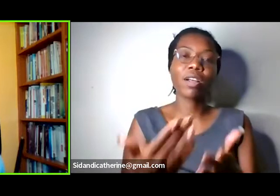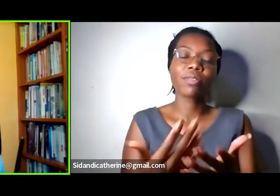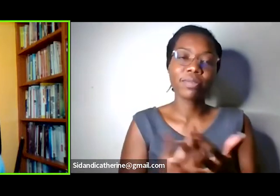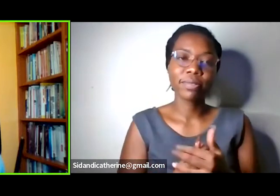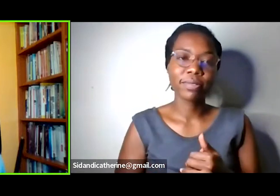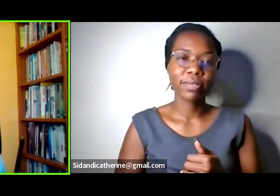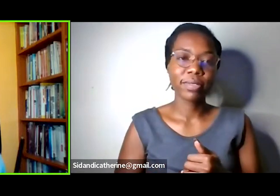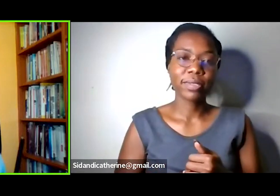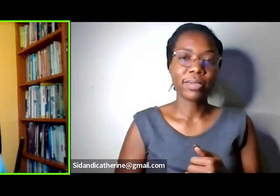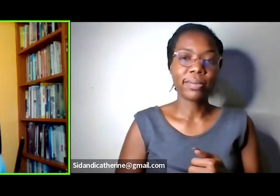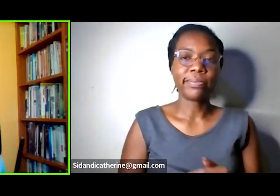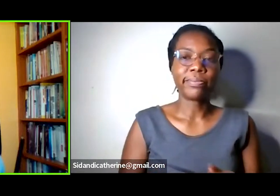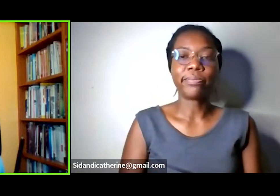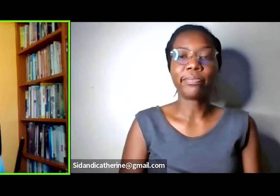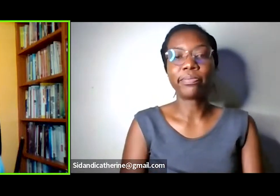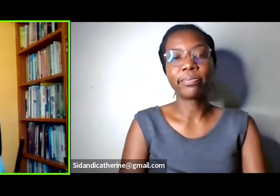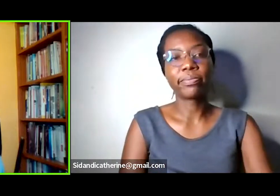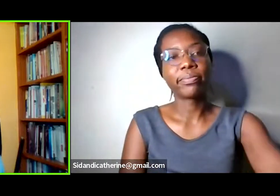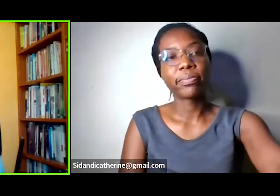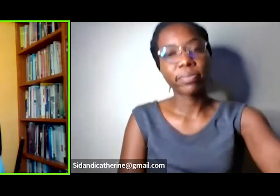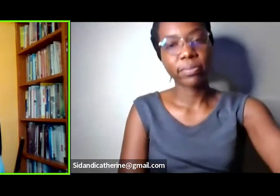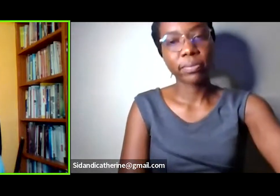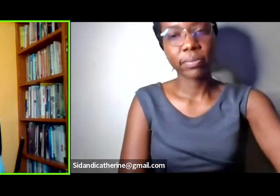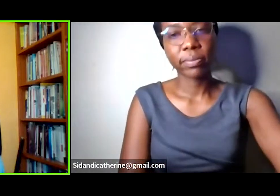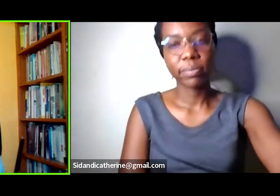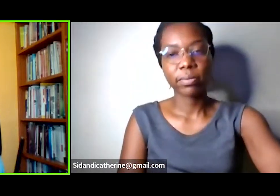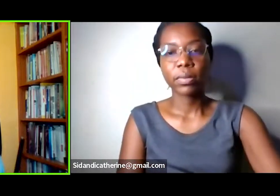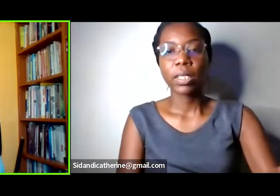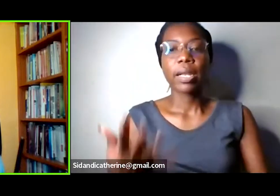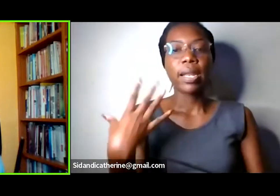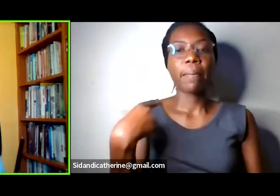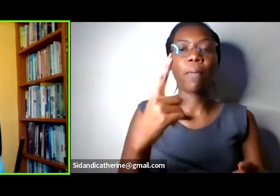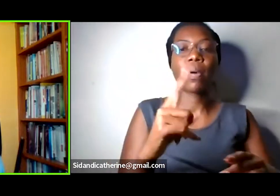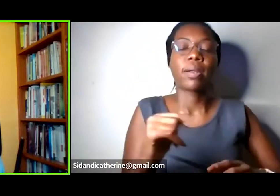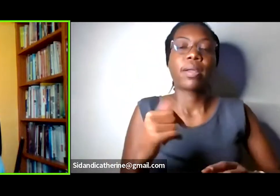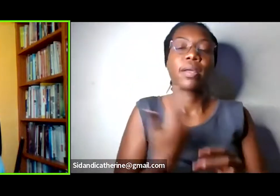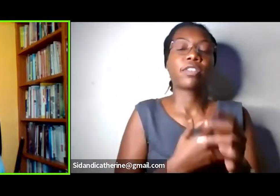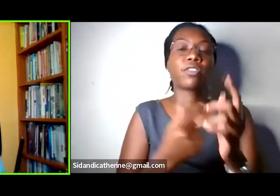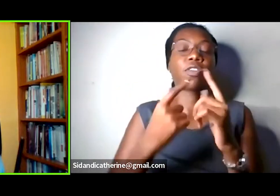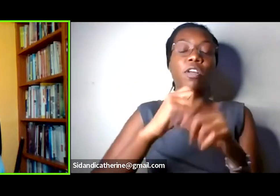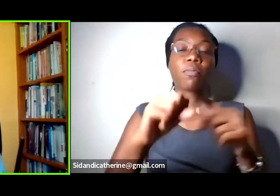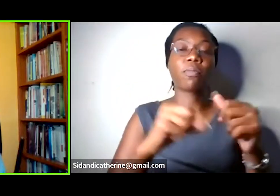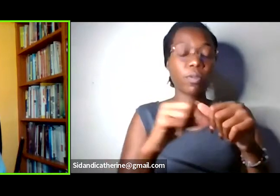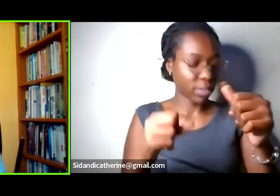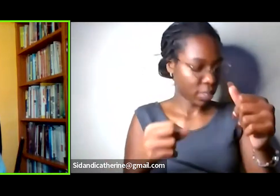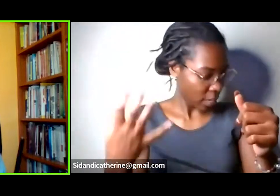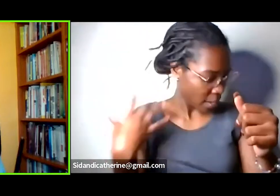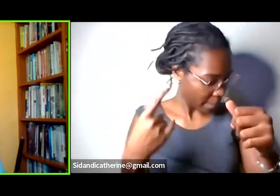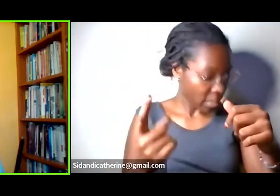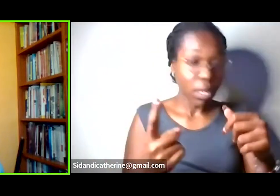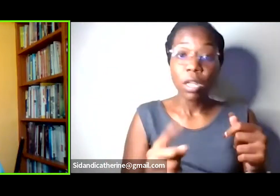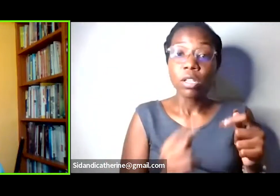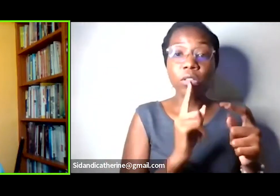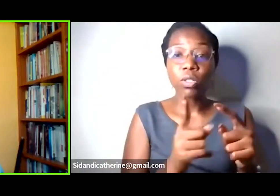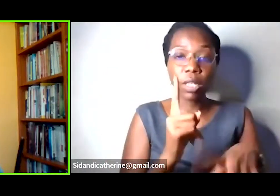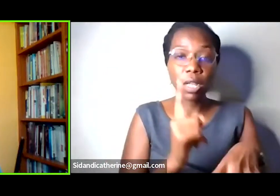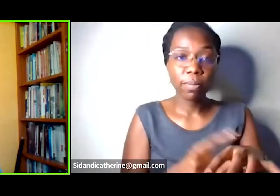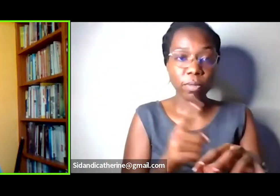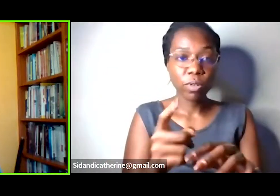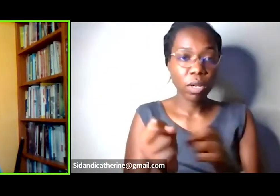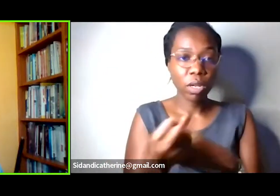the distinct things that are involved in this? When you start thinking that way,